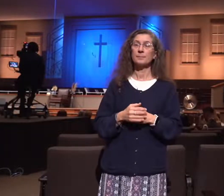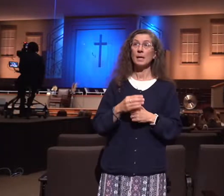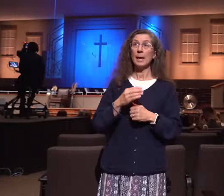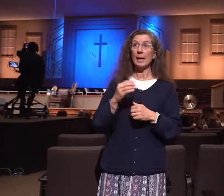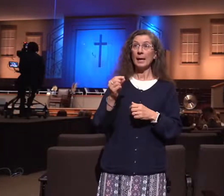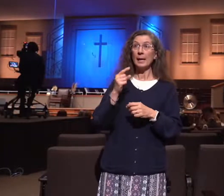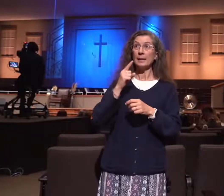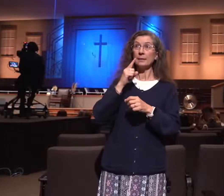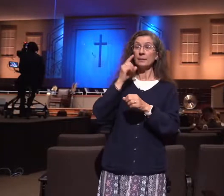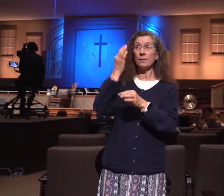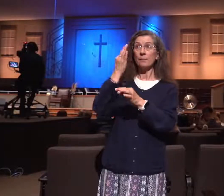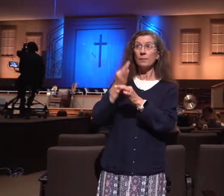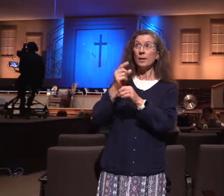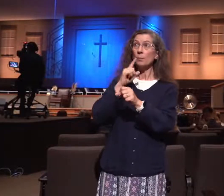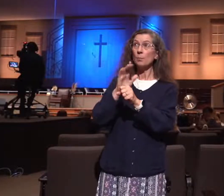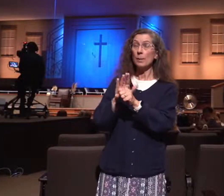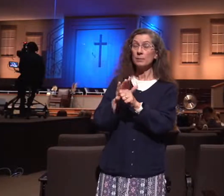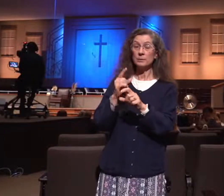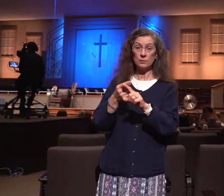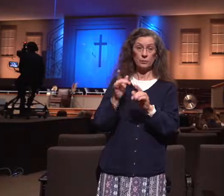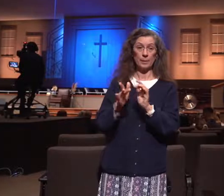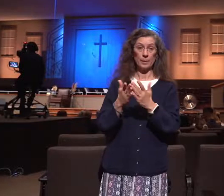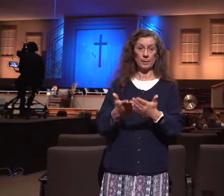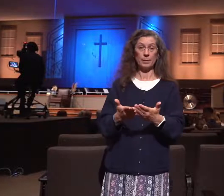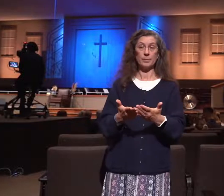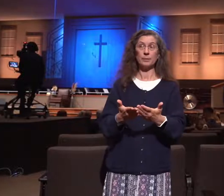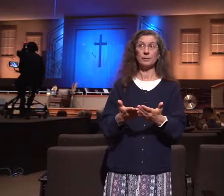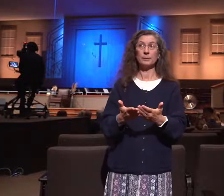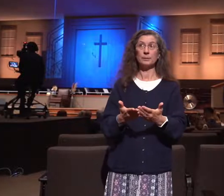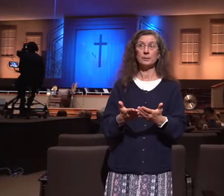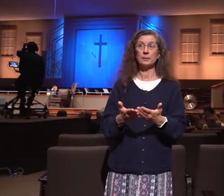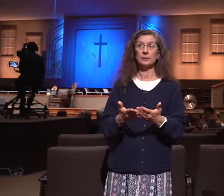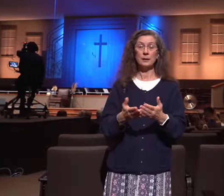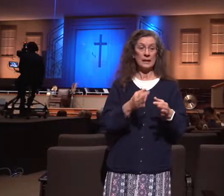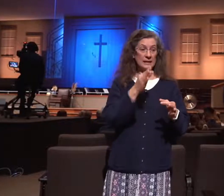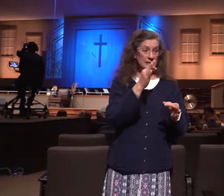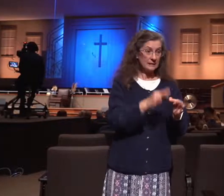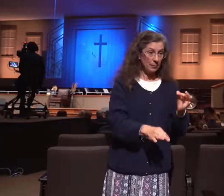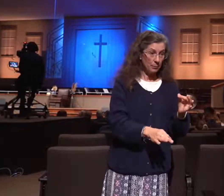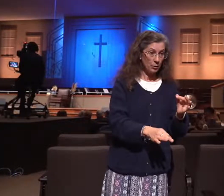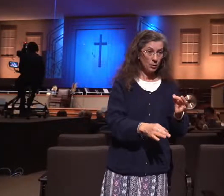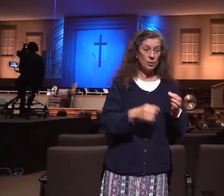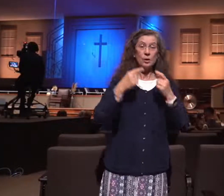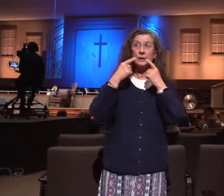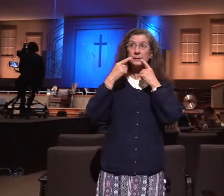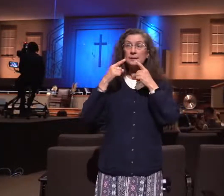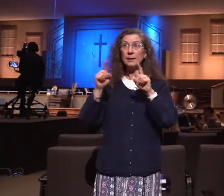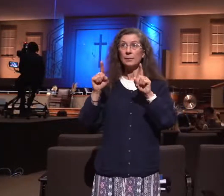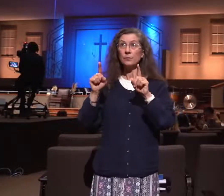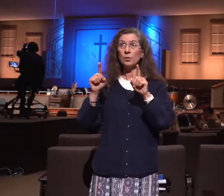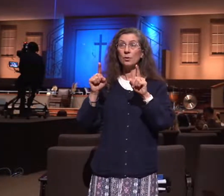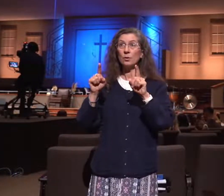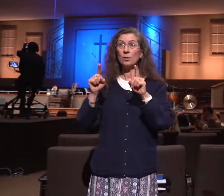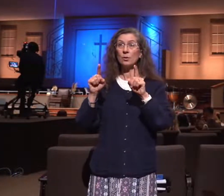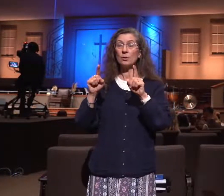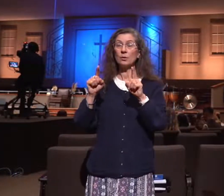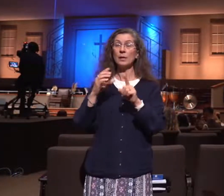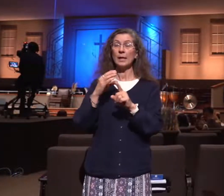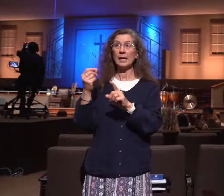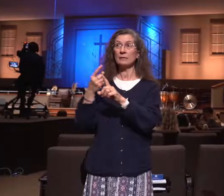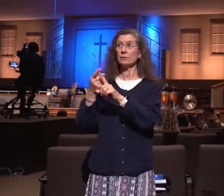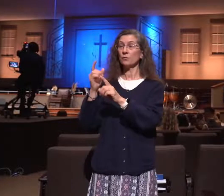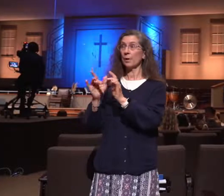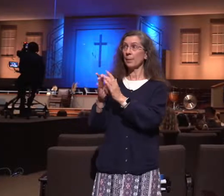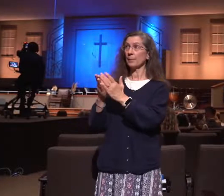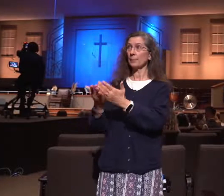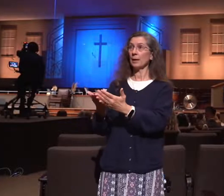scriptural. And by the way, even though it's simple and even though it's successful, if it was not scriptural,